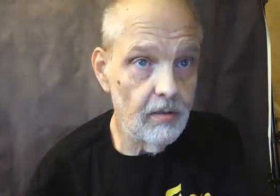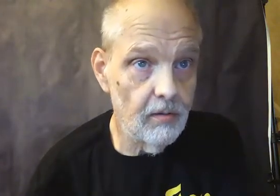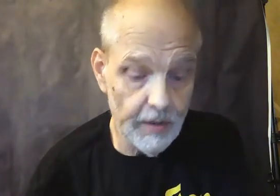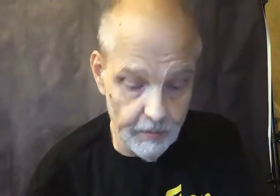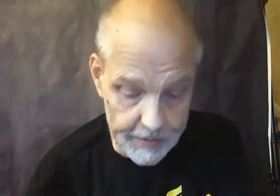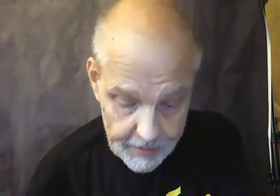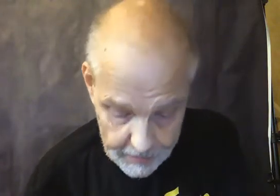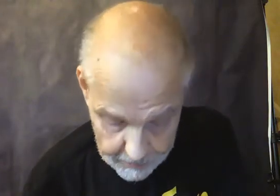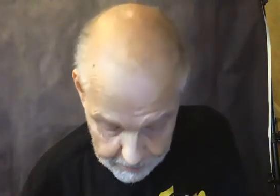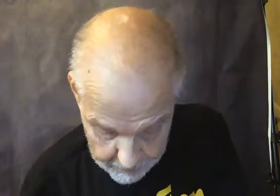Well, you guys are good.